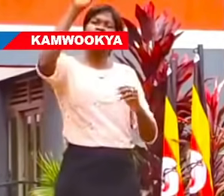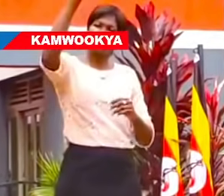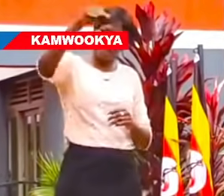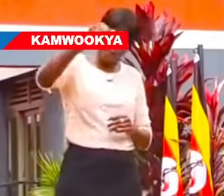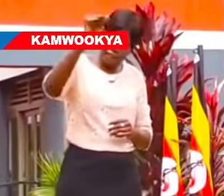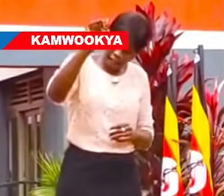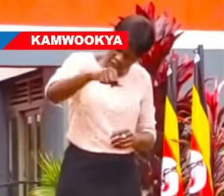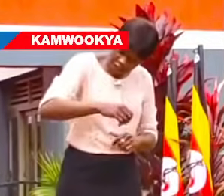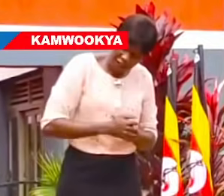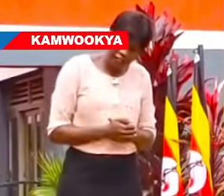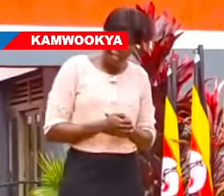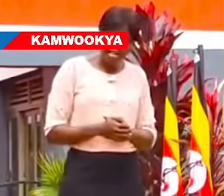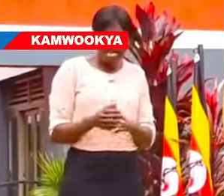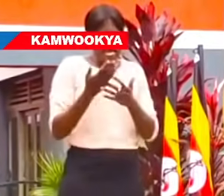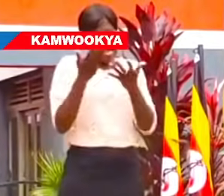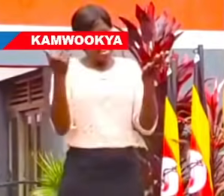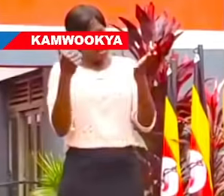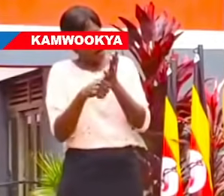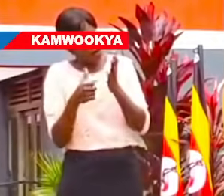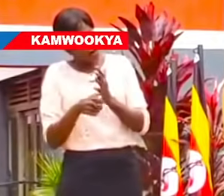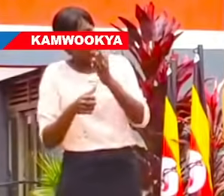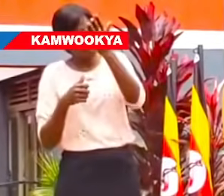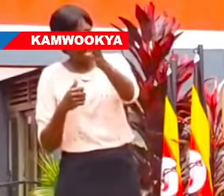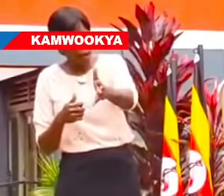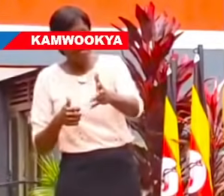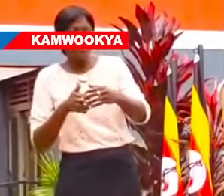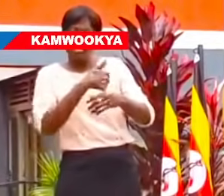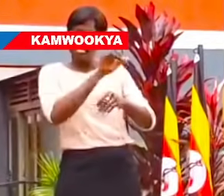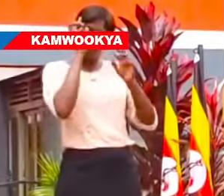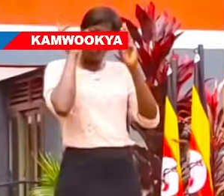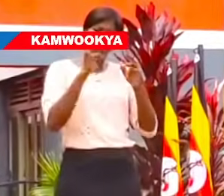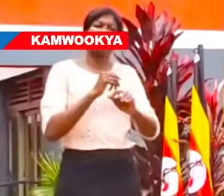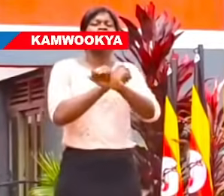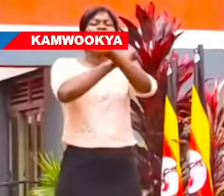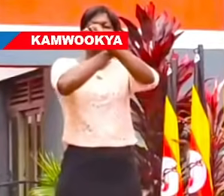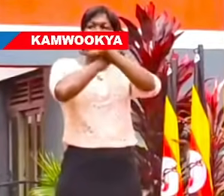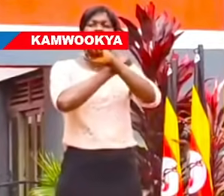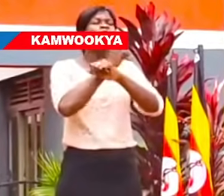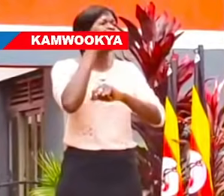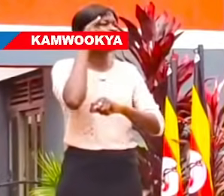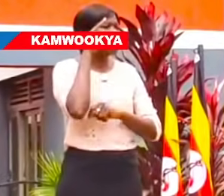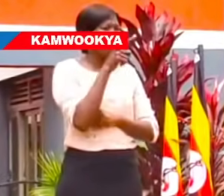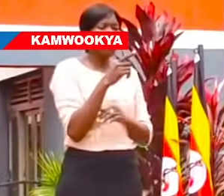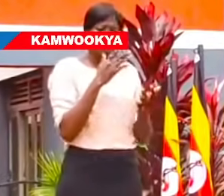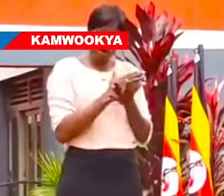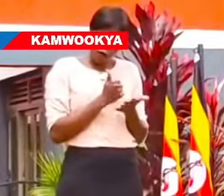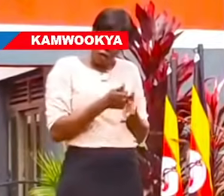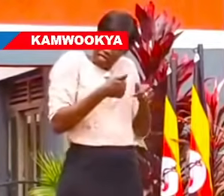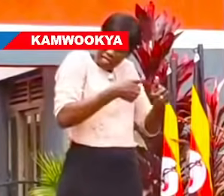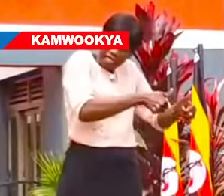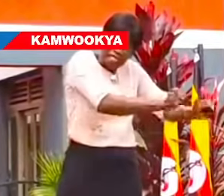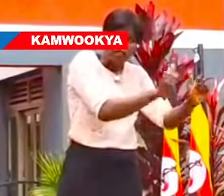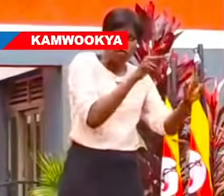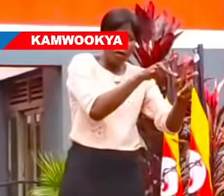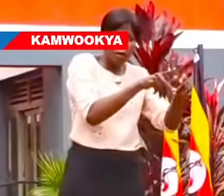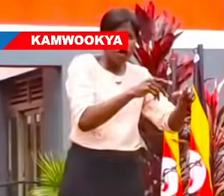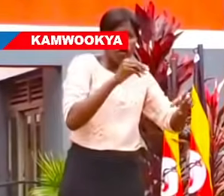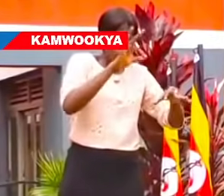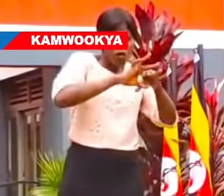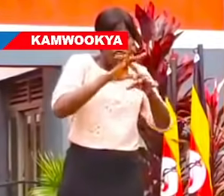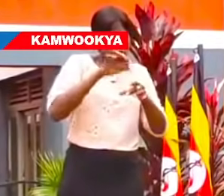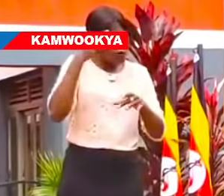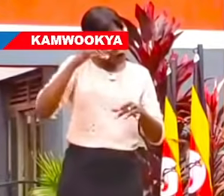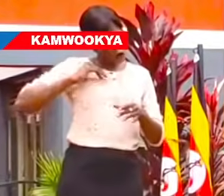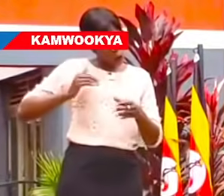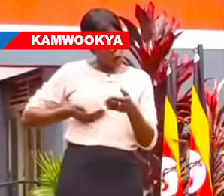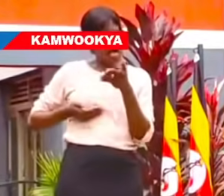all of this goes, they say they are still there. They are the same people that voted for the Honorable Joyce Bagala, and they are ready